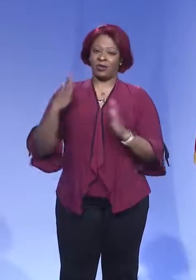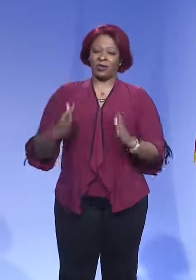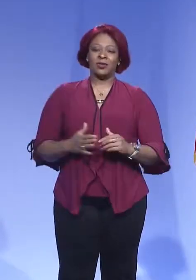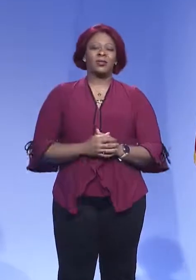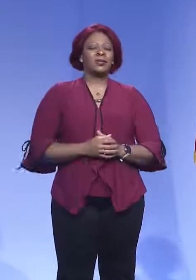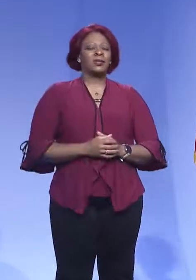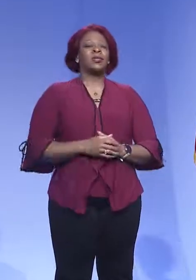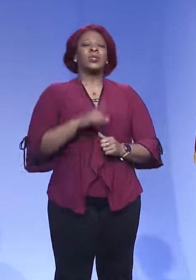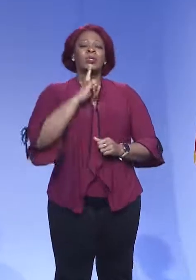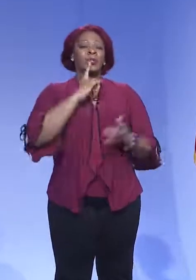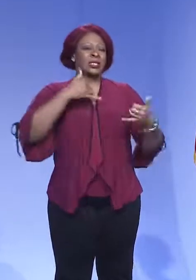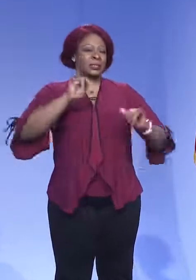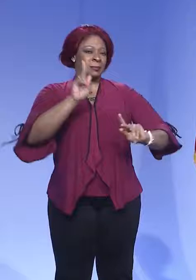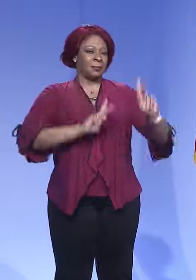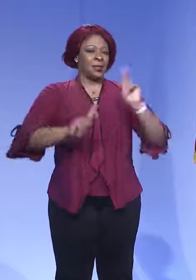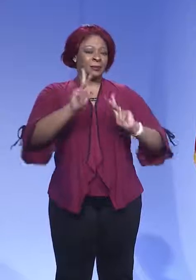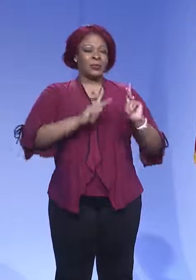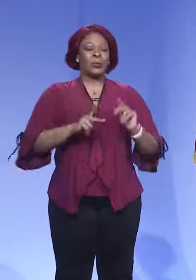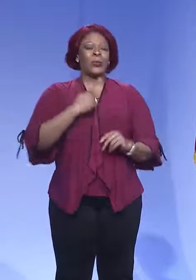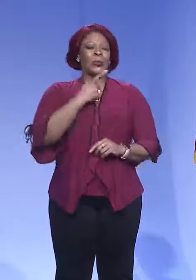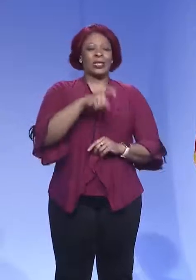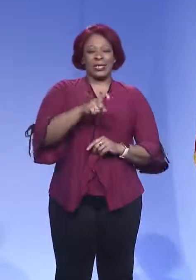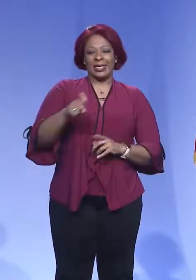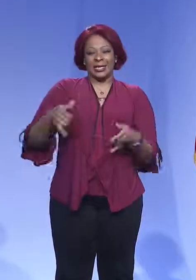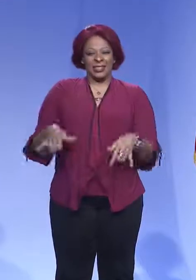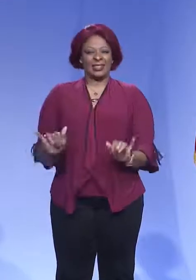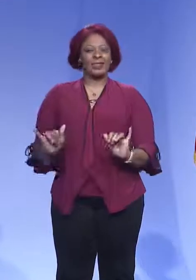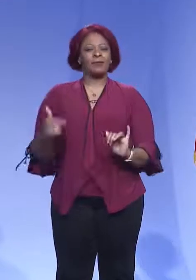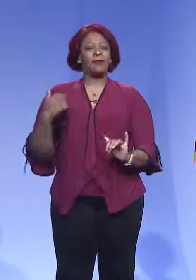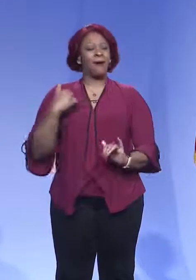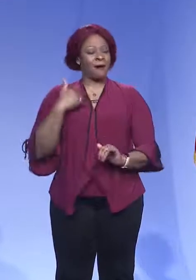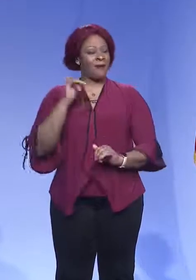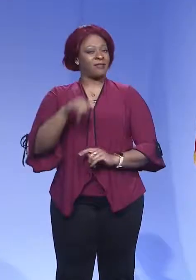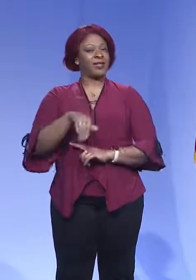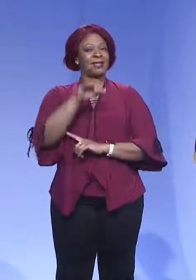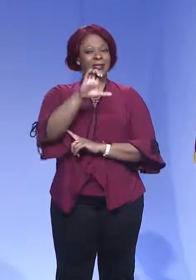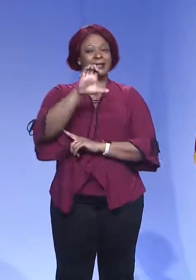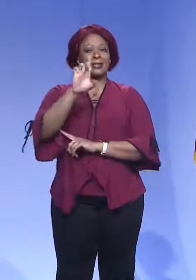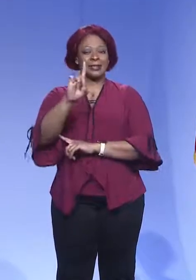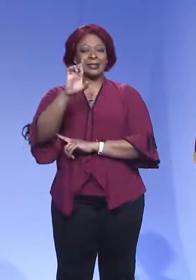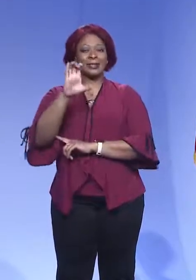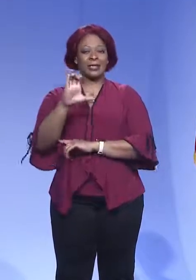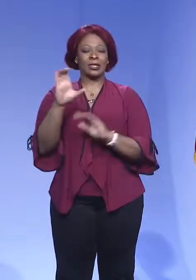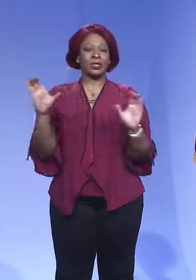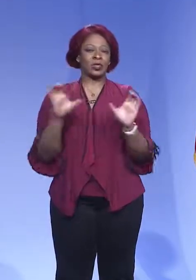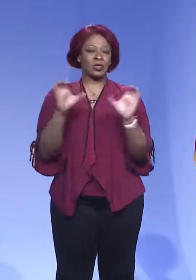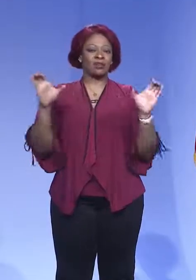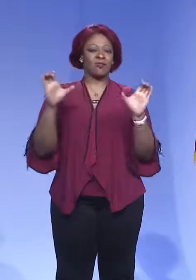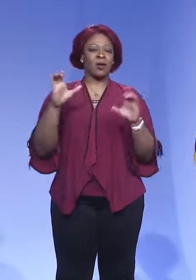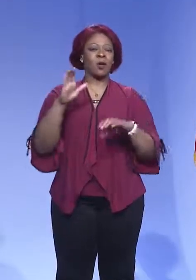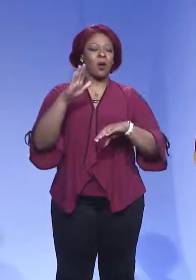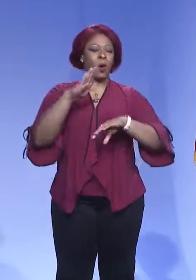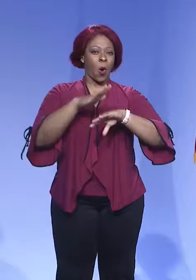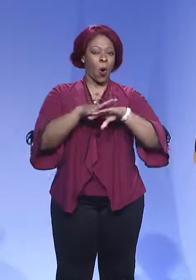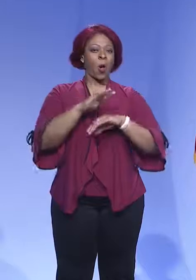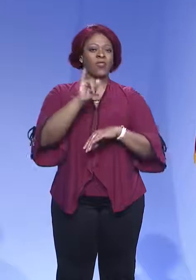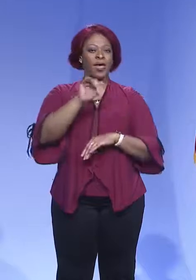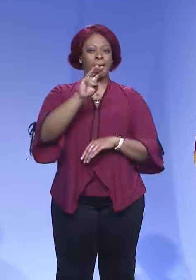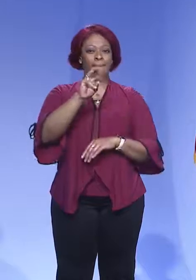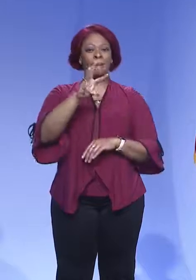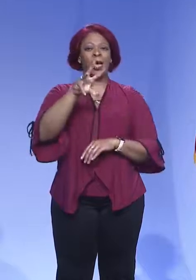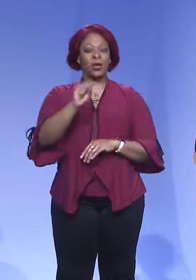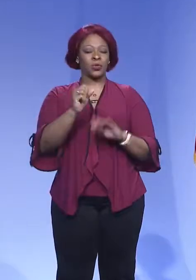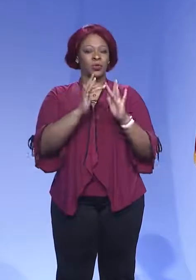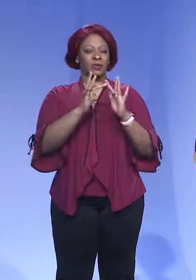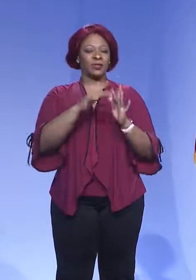are certainly still people who are in need. We do have that CDC certificate on the MALS website, which